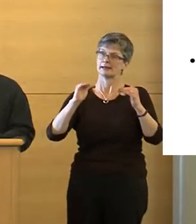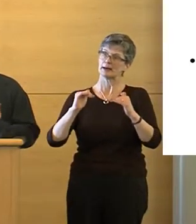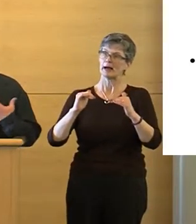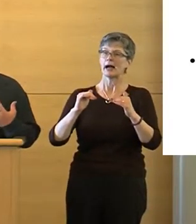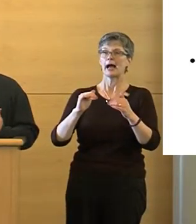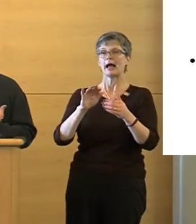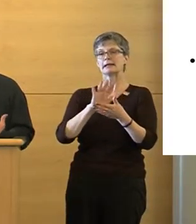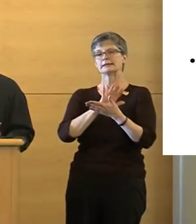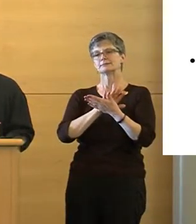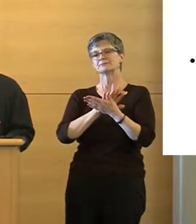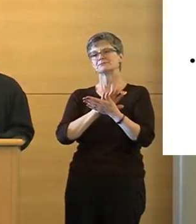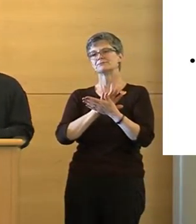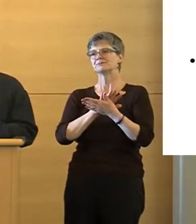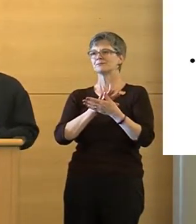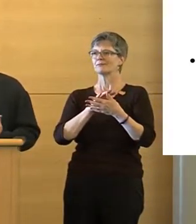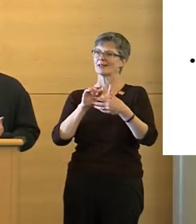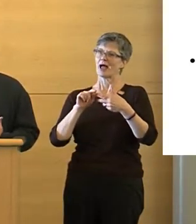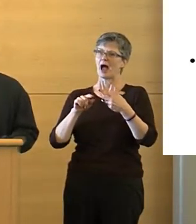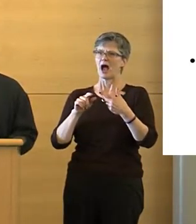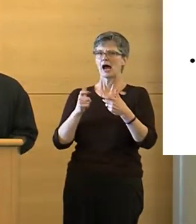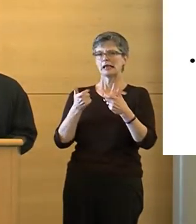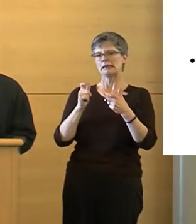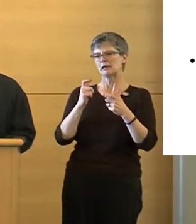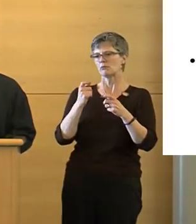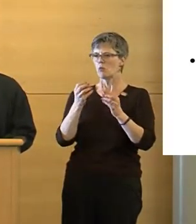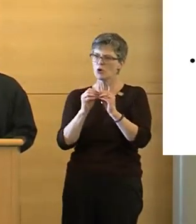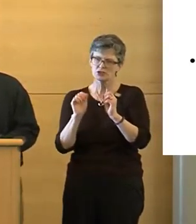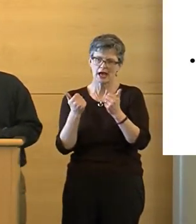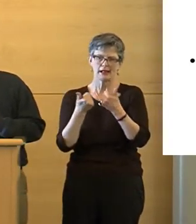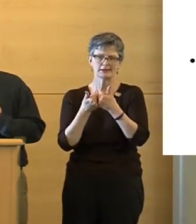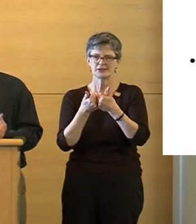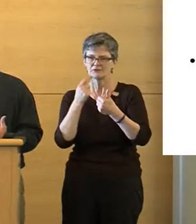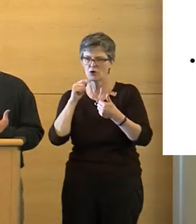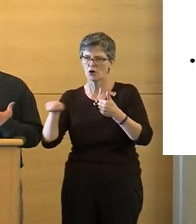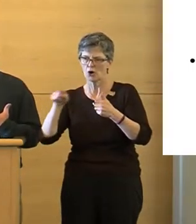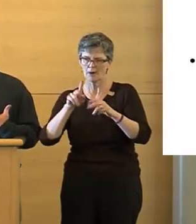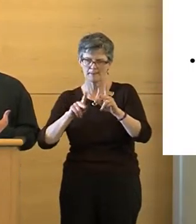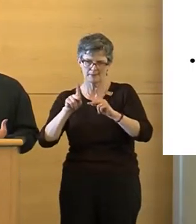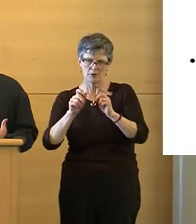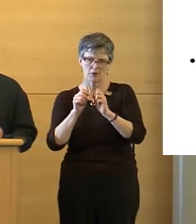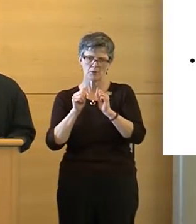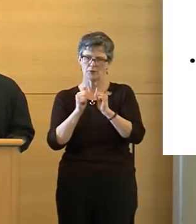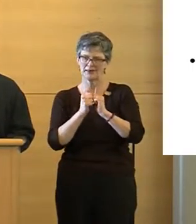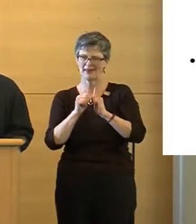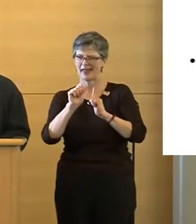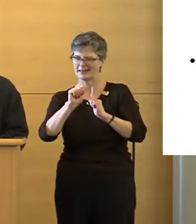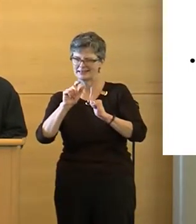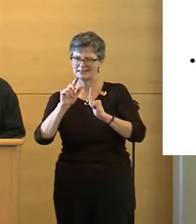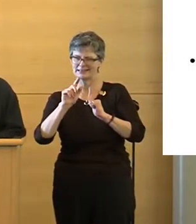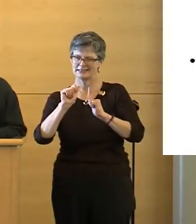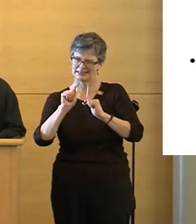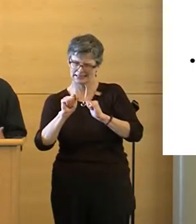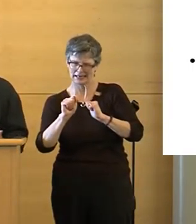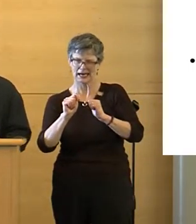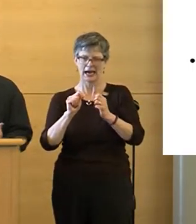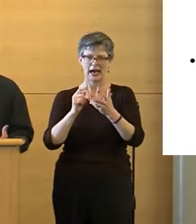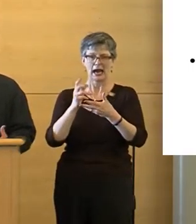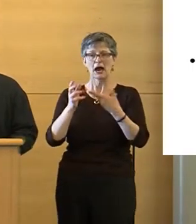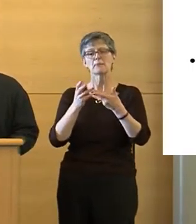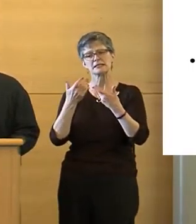don't do them, you're going to exclude some group of people that just they're not going to be able to access your web page. And